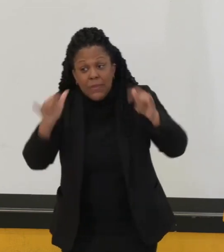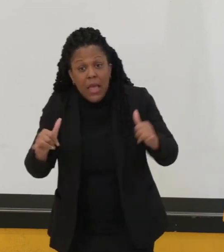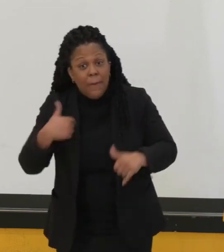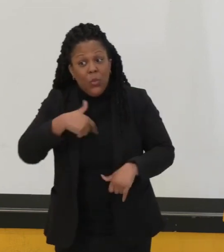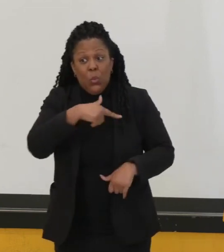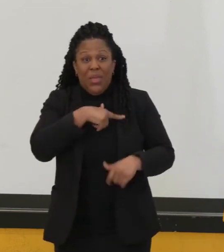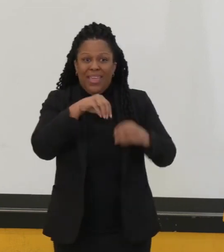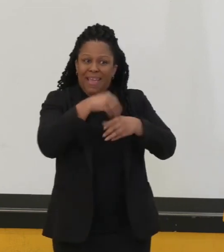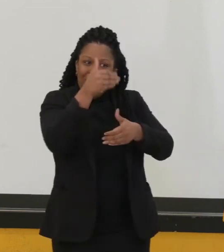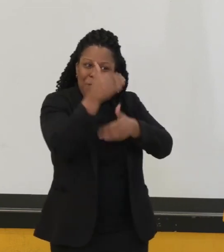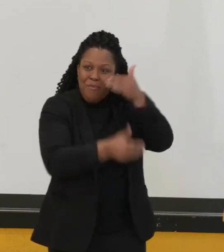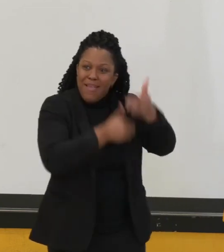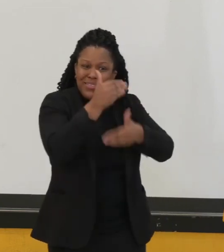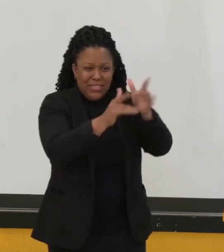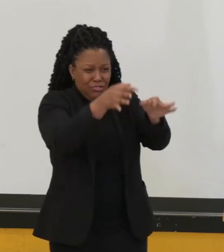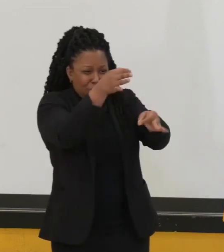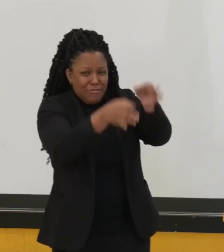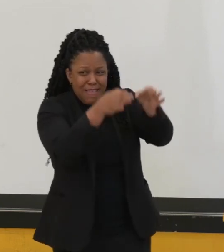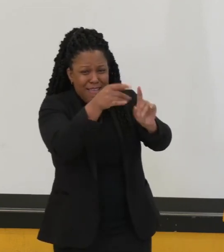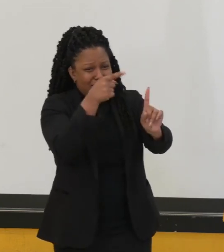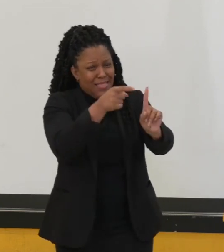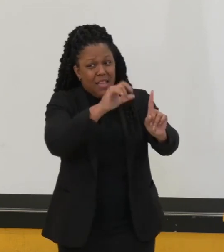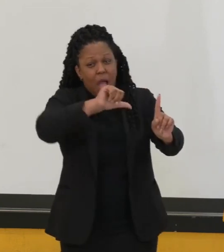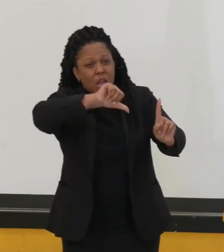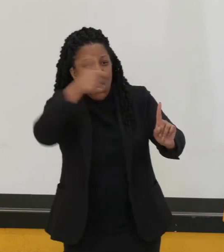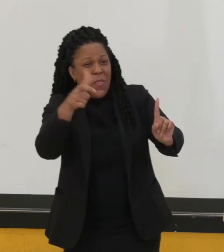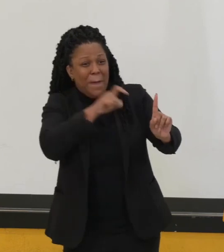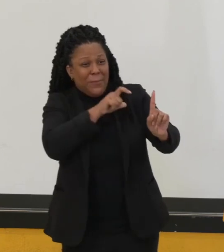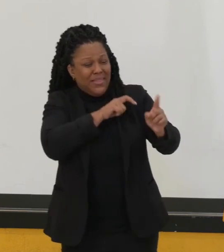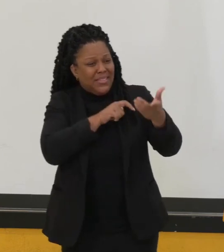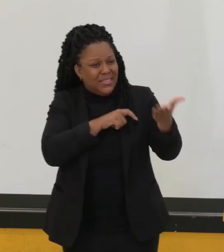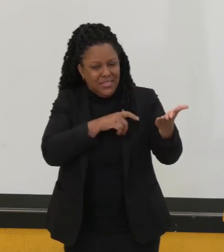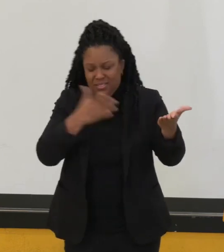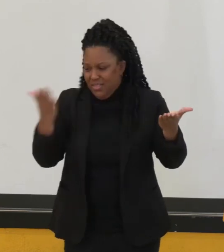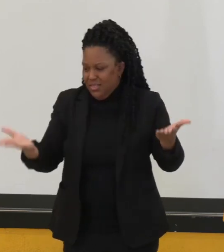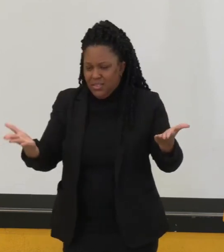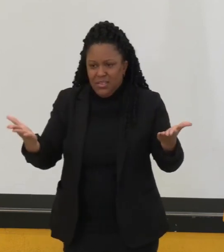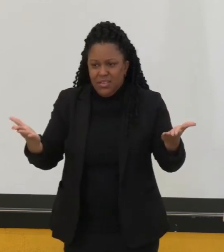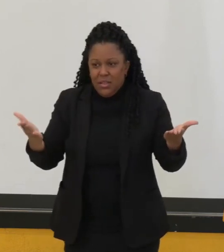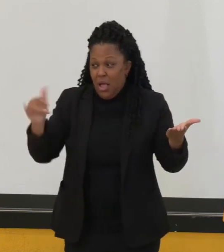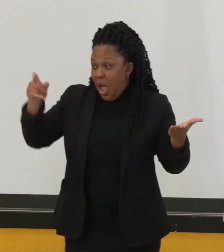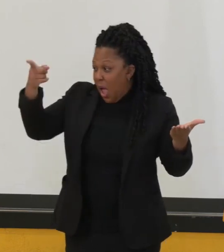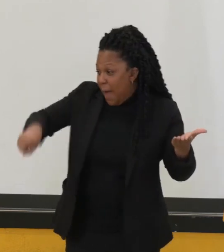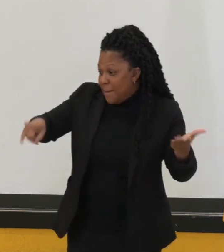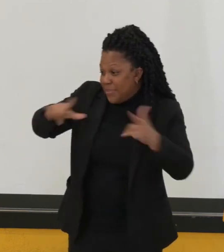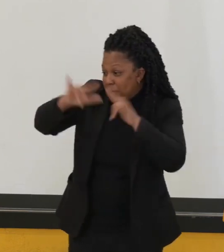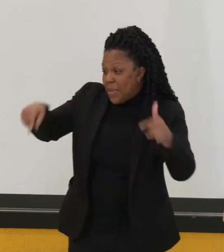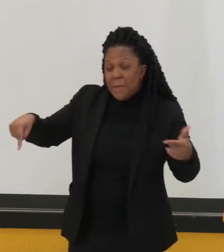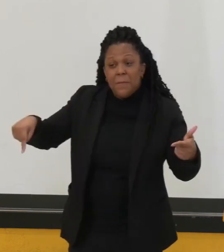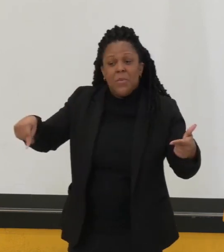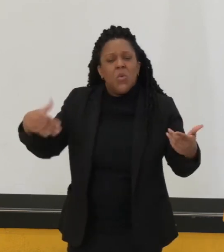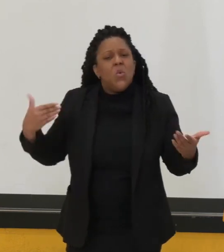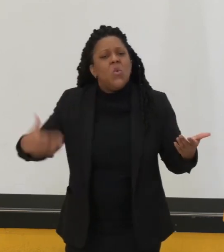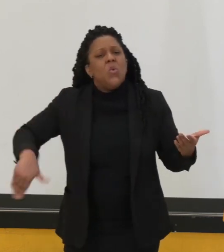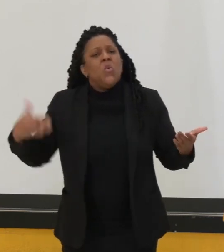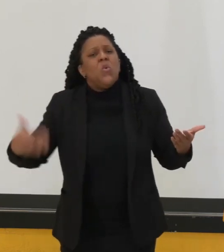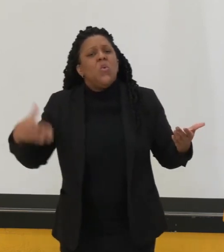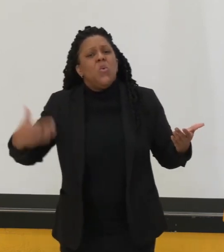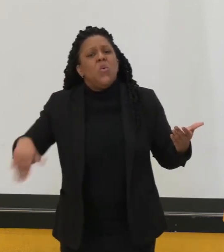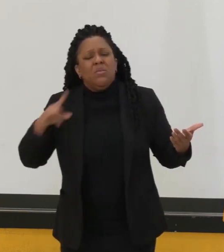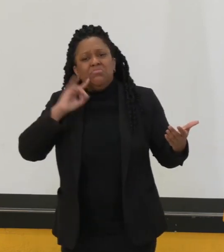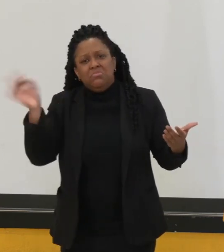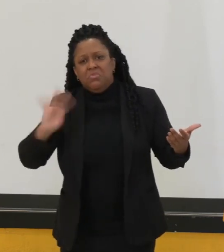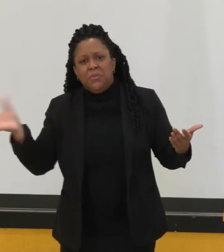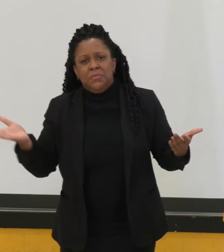at a trial yet another officer-involved killing is cruel. It is just that. It is cruel. And what appears to be